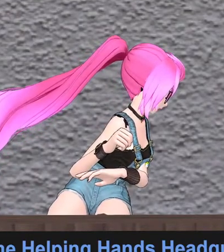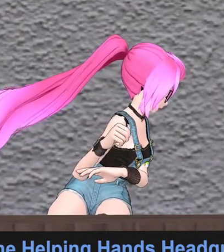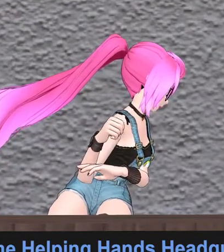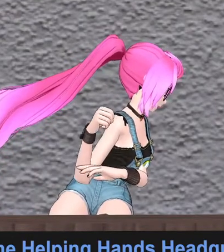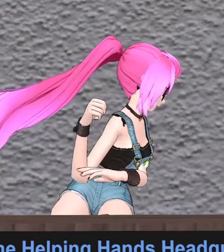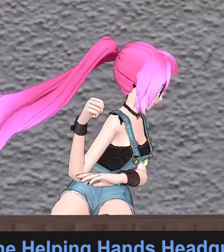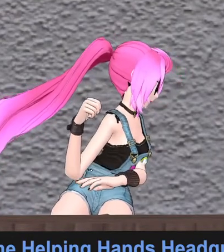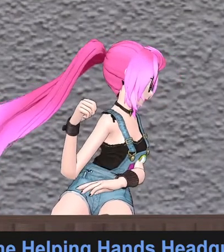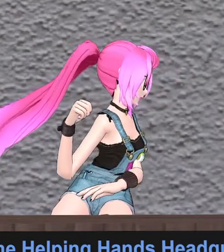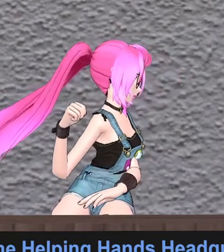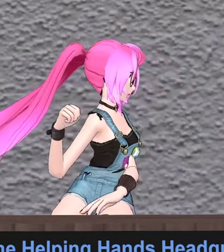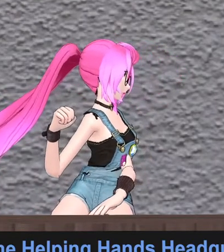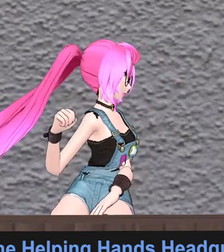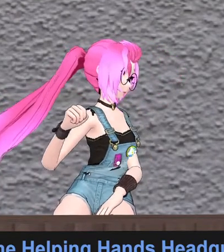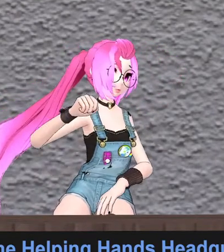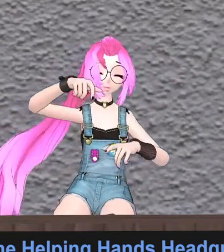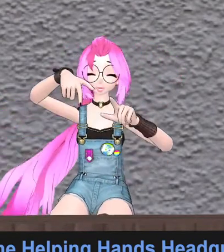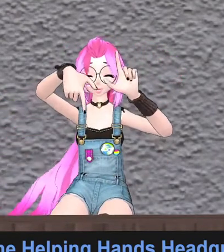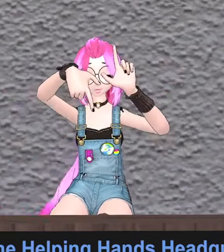And let's finish with